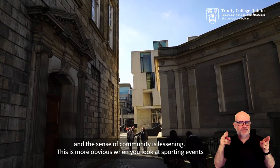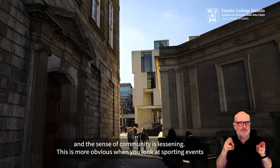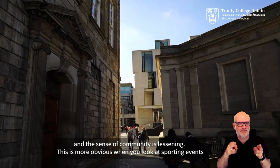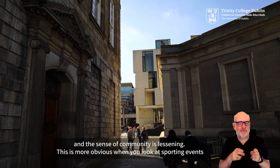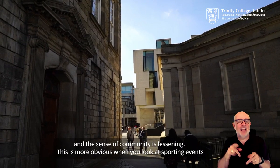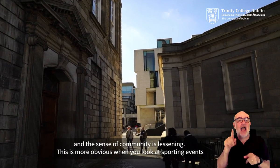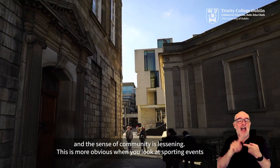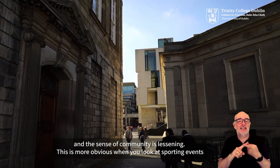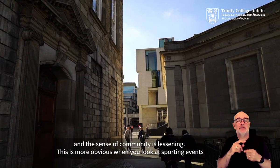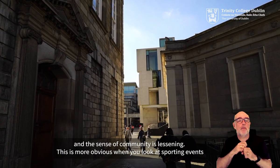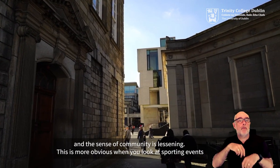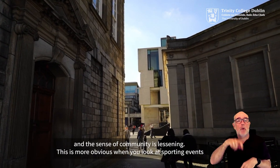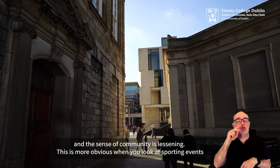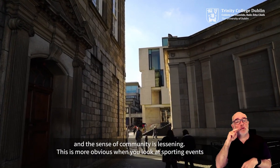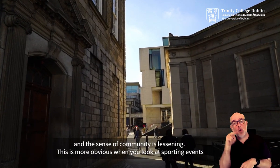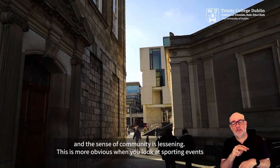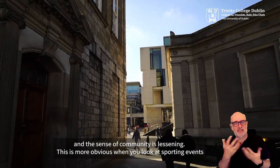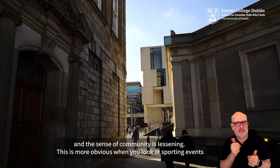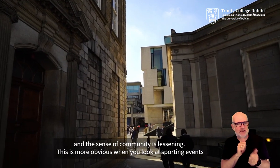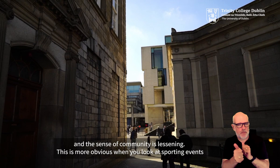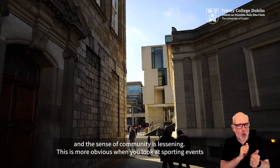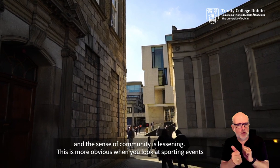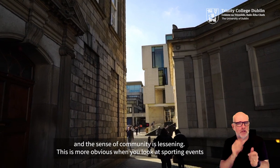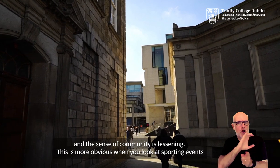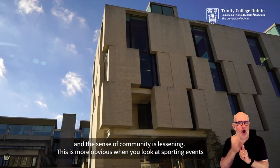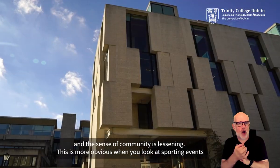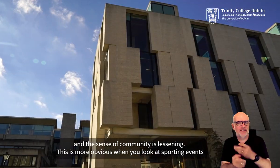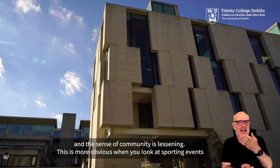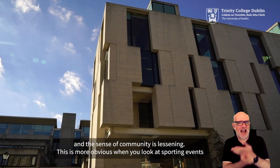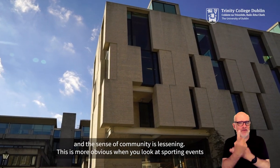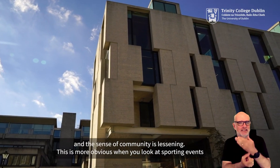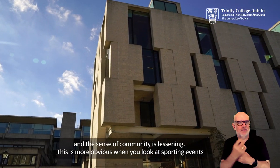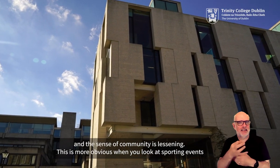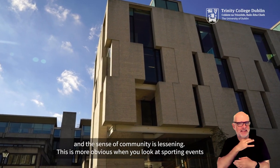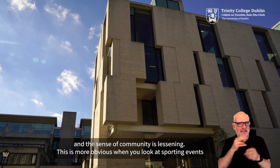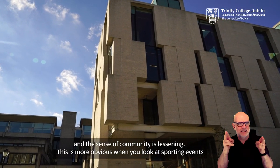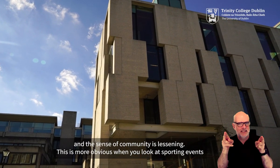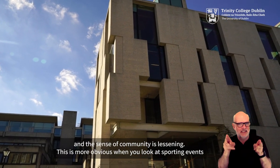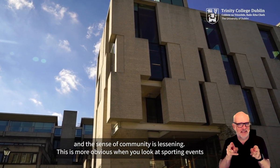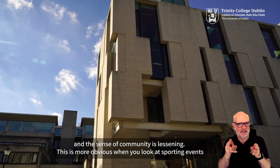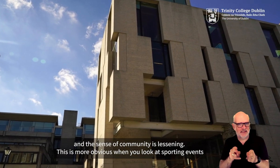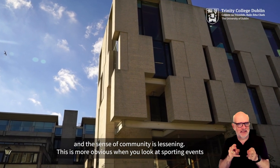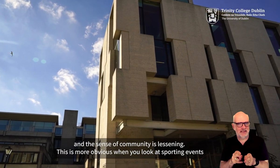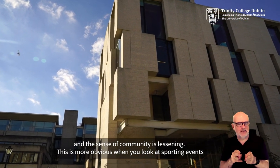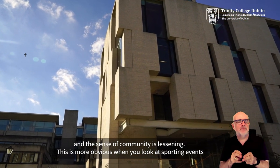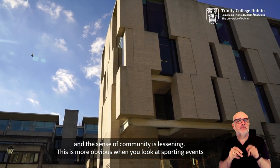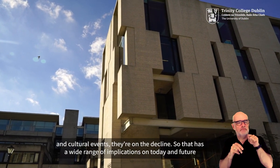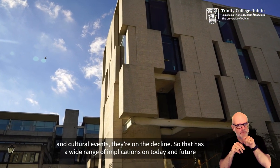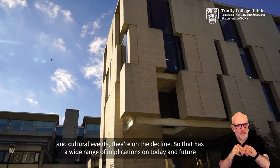the sense of community is lessening. And this is more obvious when you look at sports events and cultural